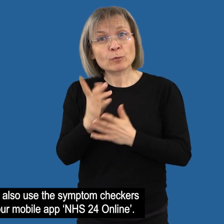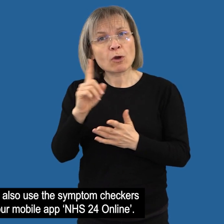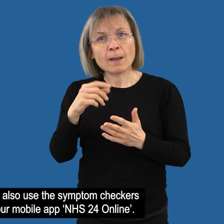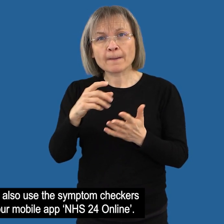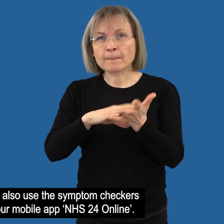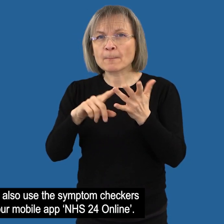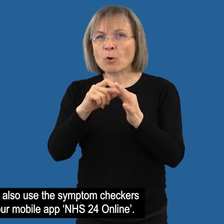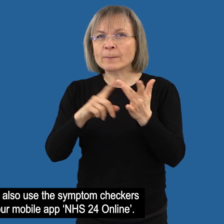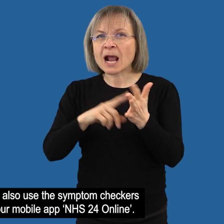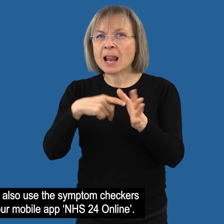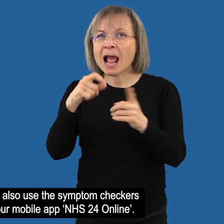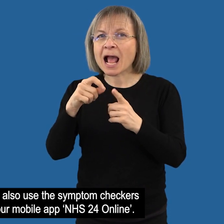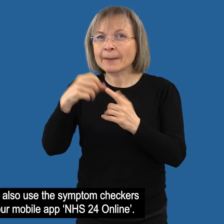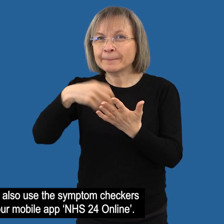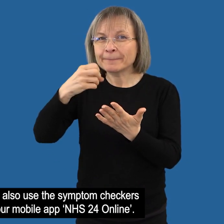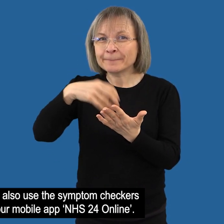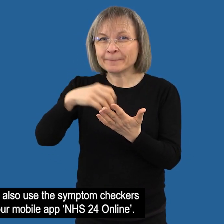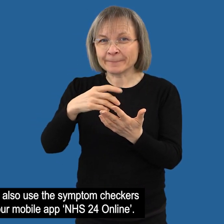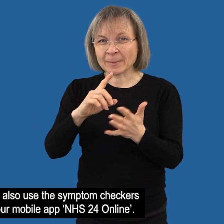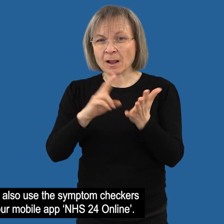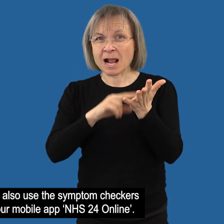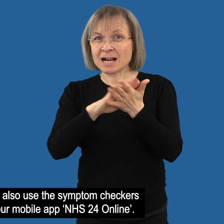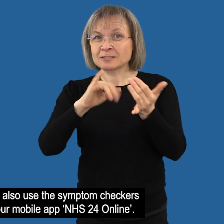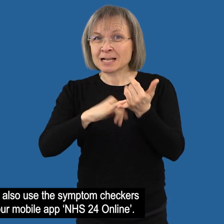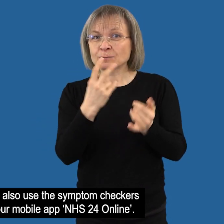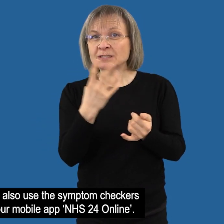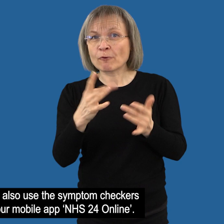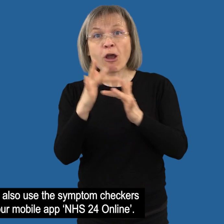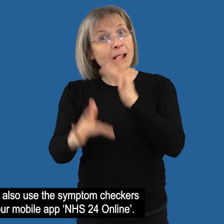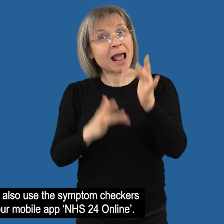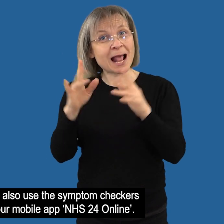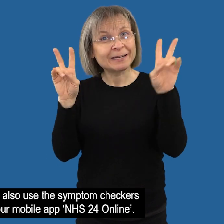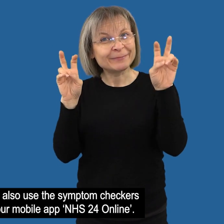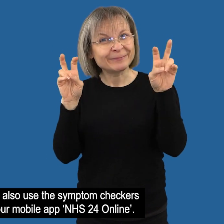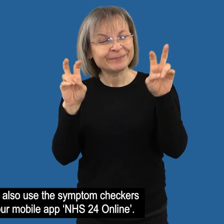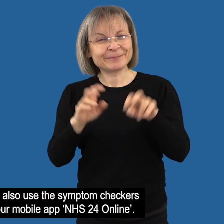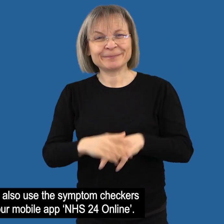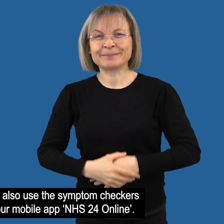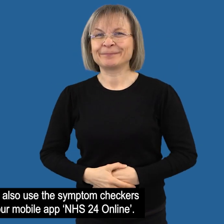You can also use the symptom checkers using our mobile app NHS24 Online.